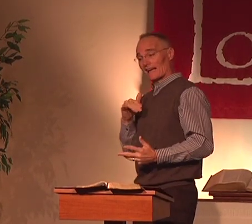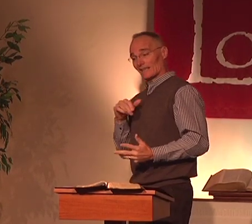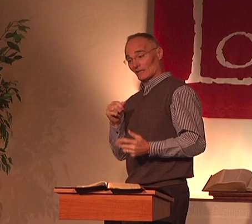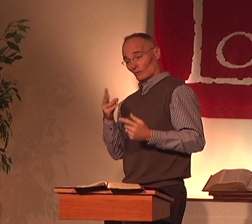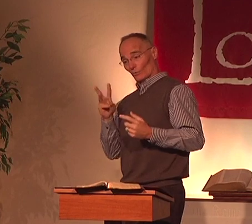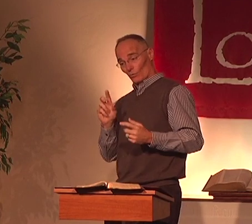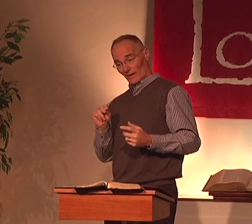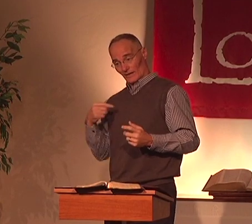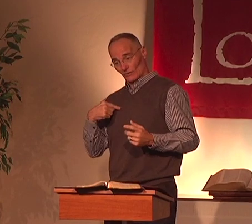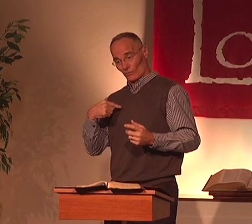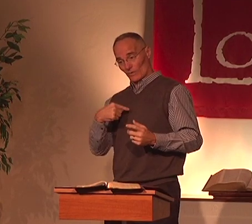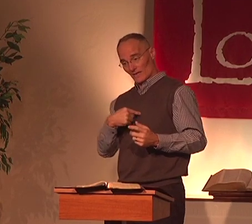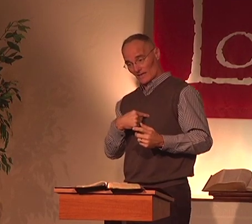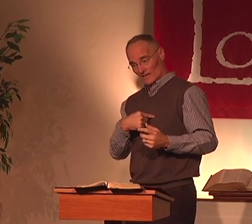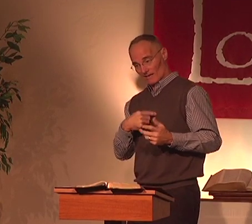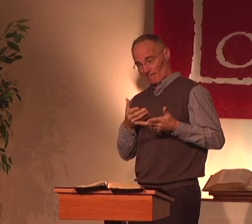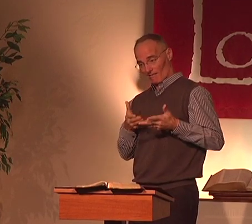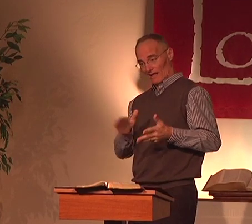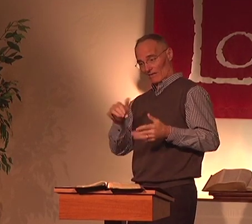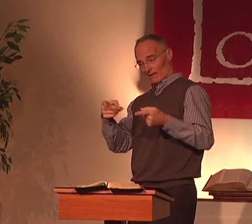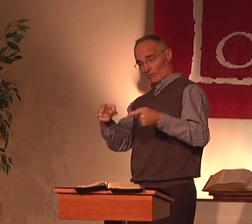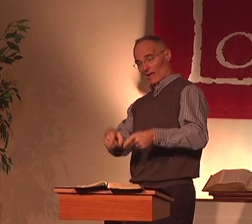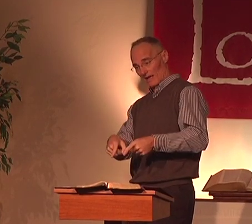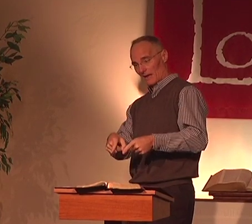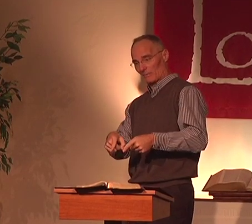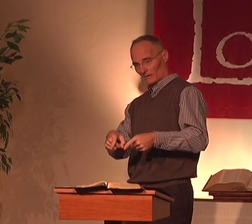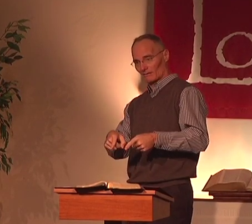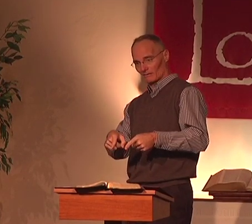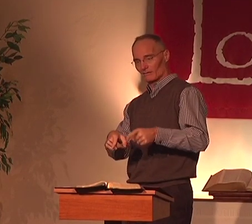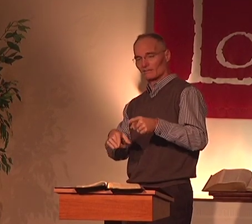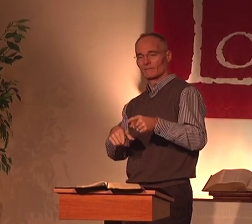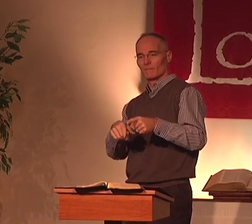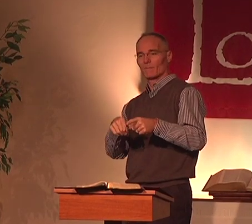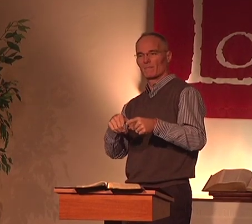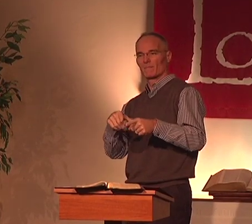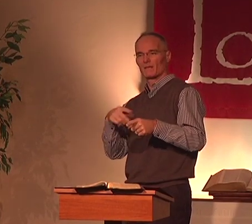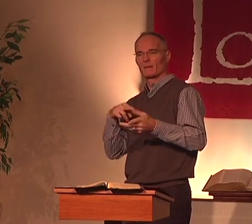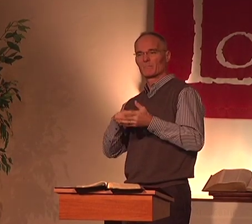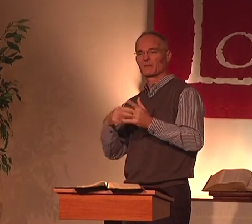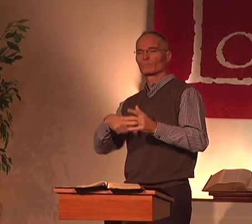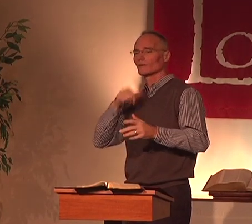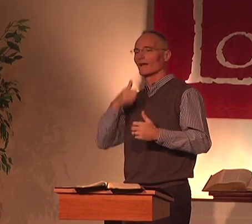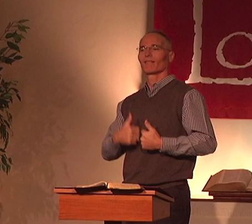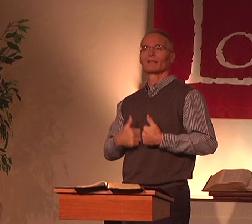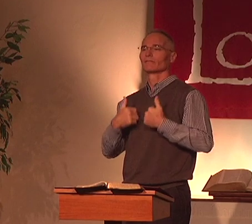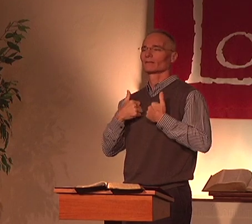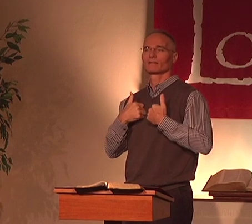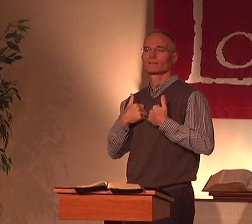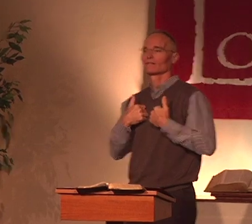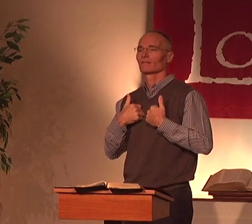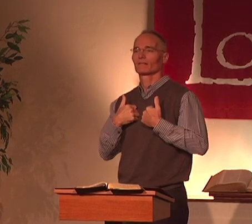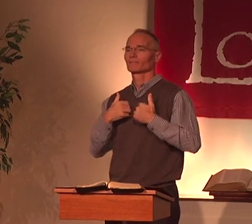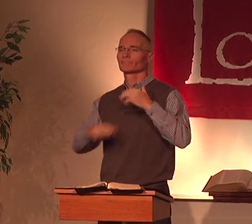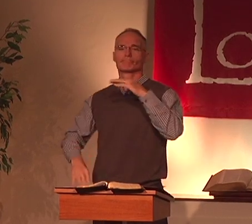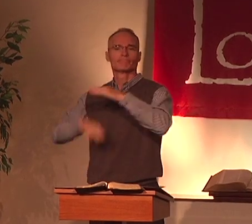And what's sad Is when we let that happen It means we're not living